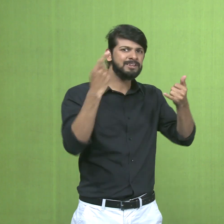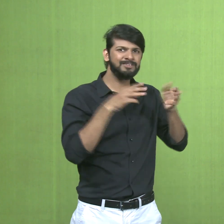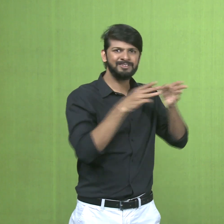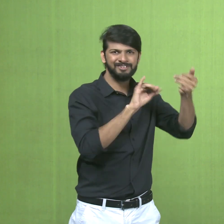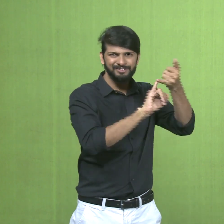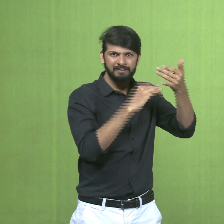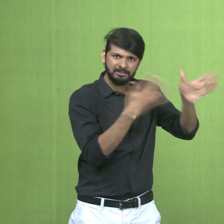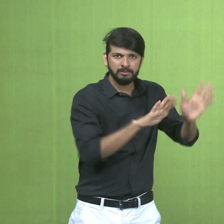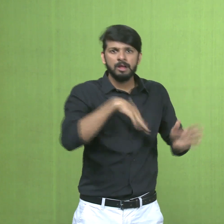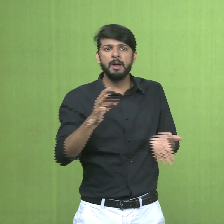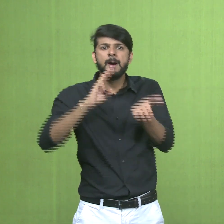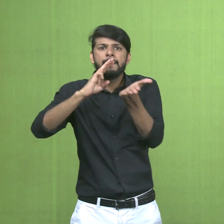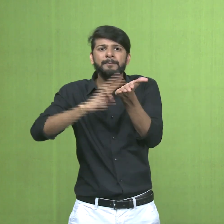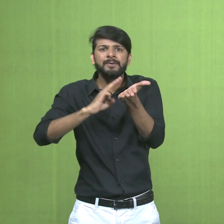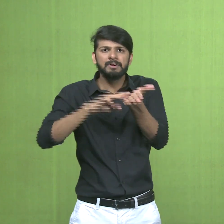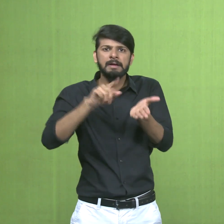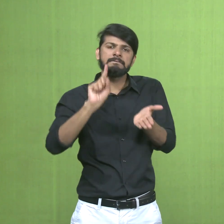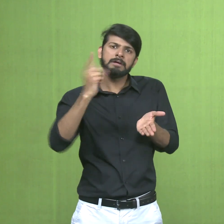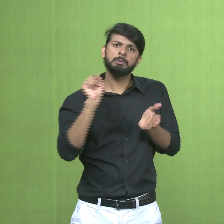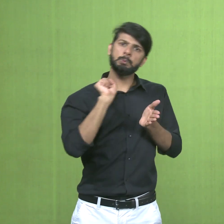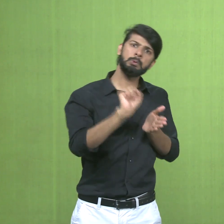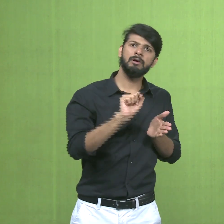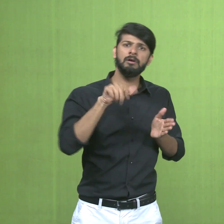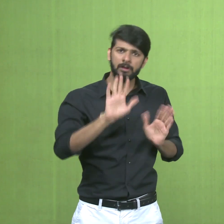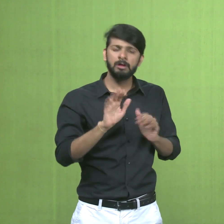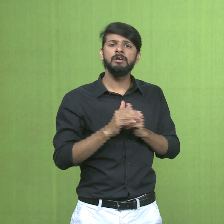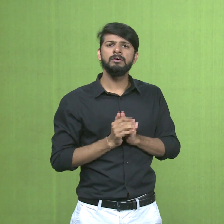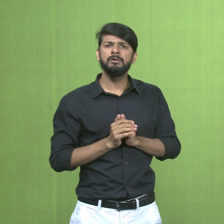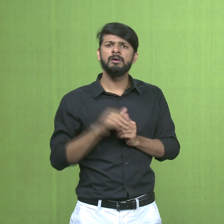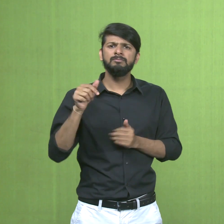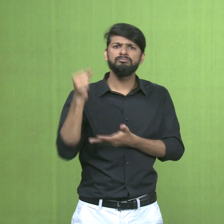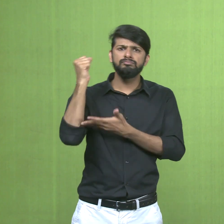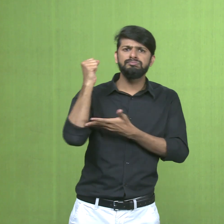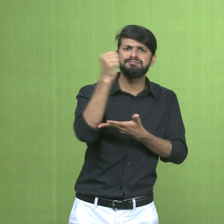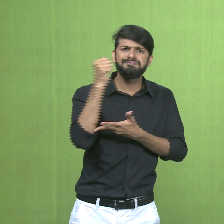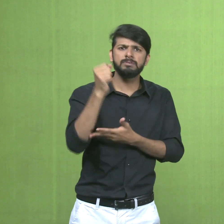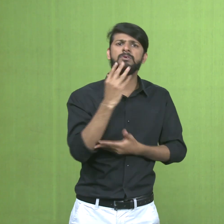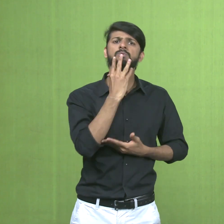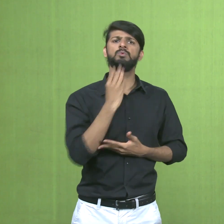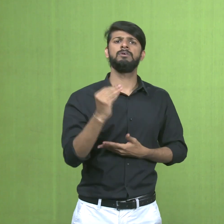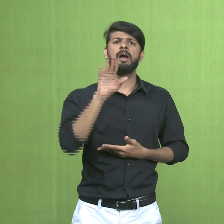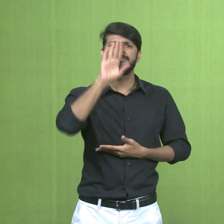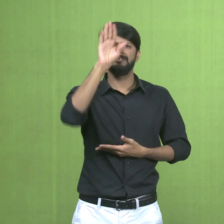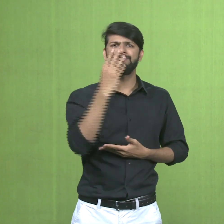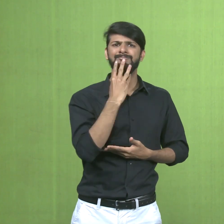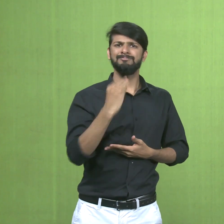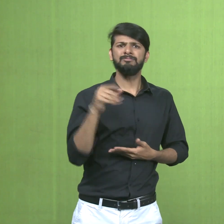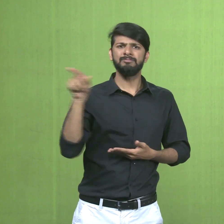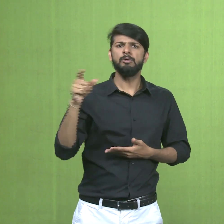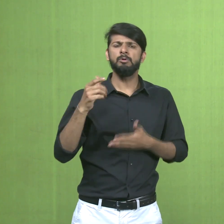The second style, which is the Machilipattanam, which was developed under the patronage of the Mughal rulers,